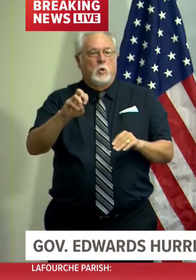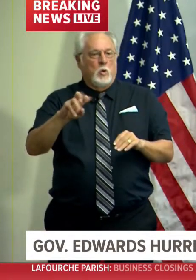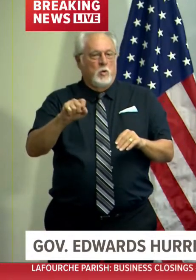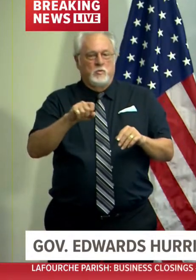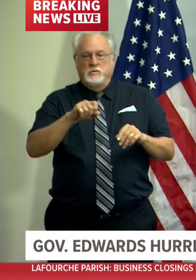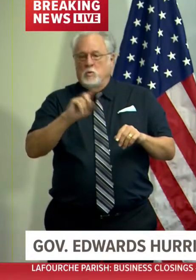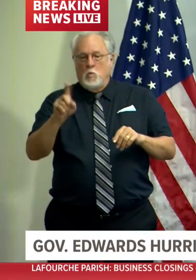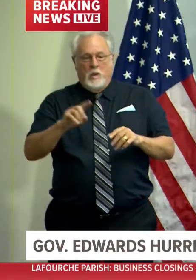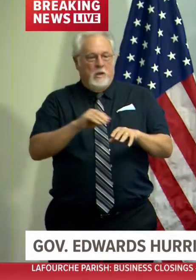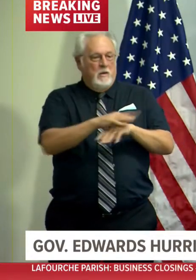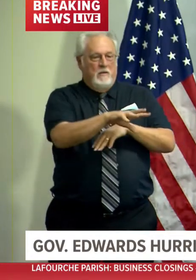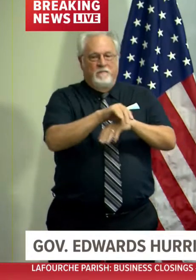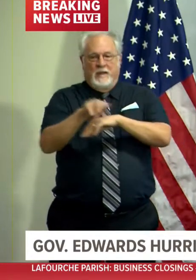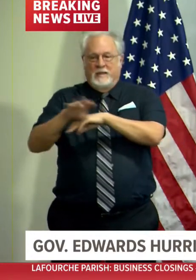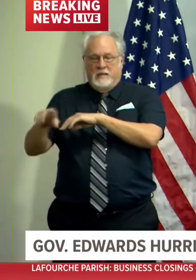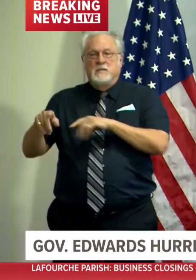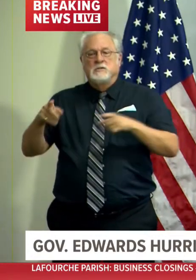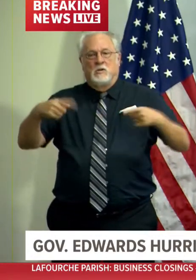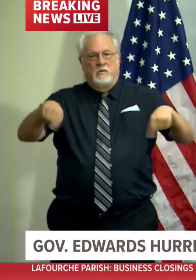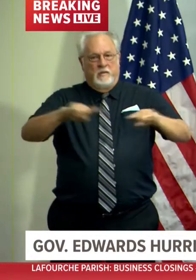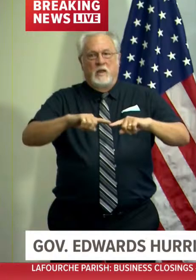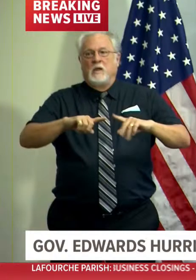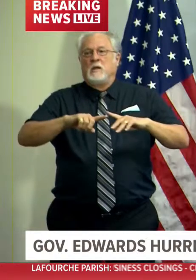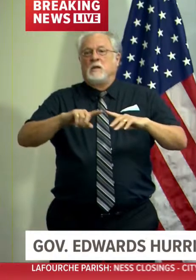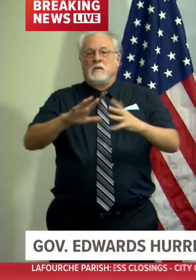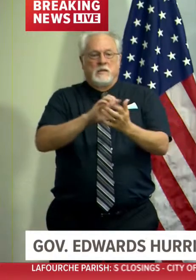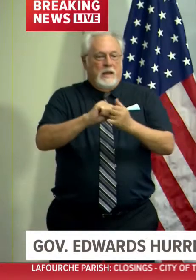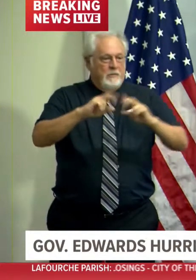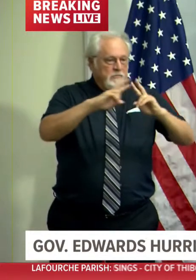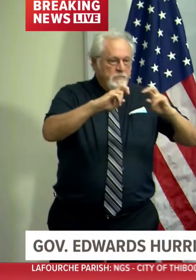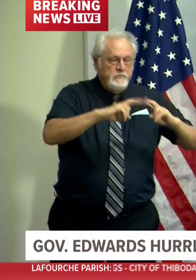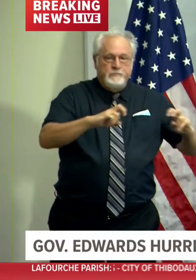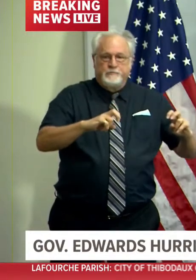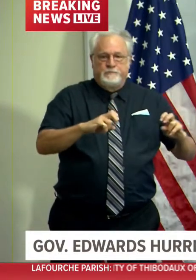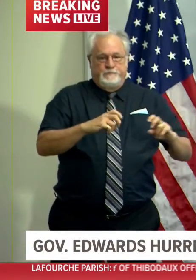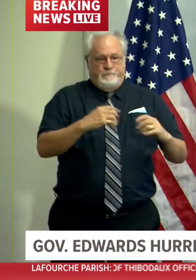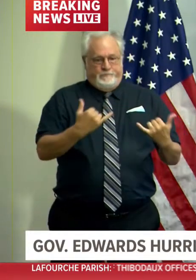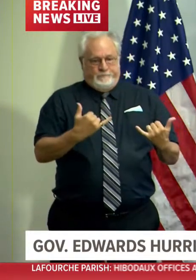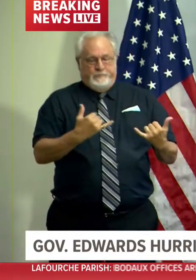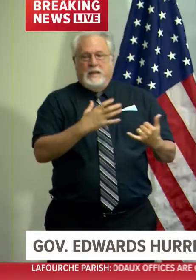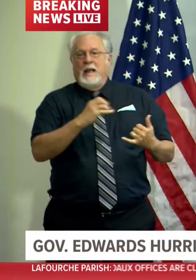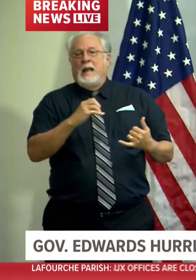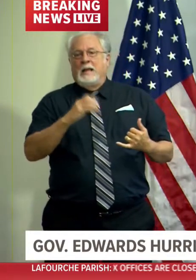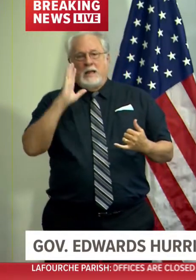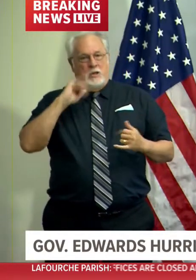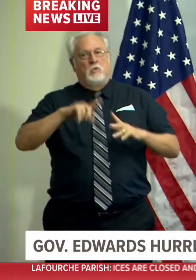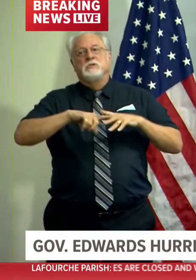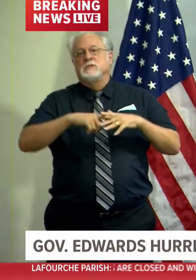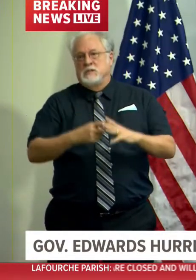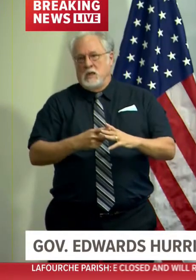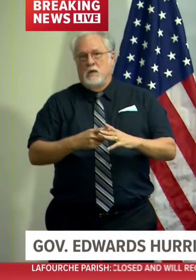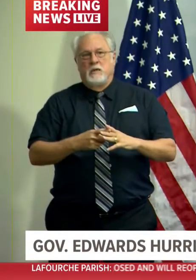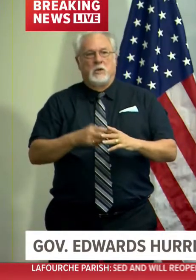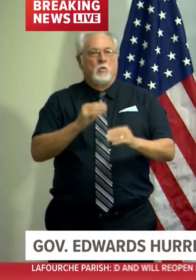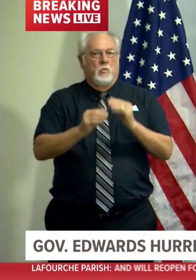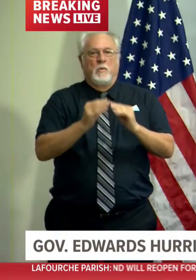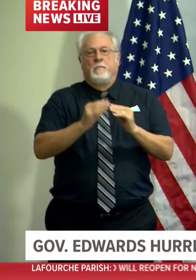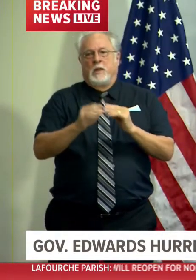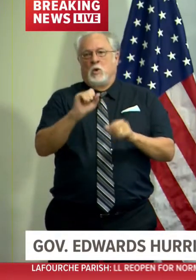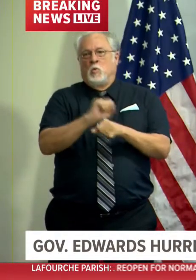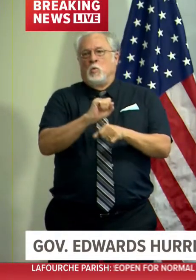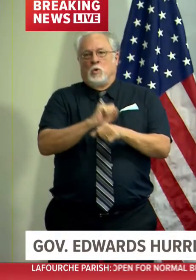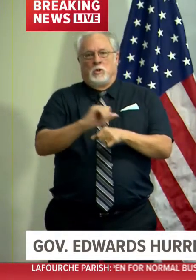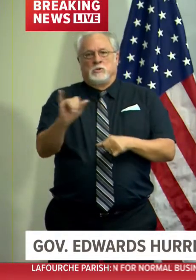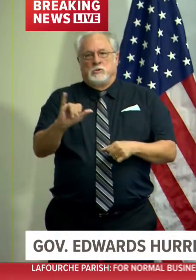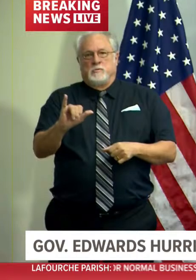the affected area. And so they've been engaged in damage assessment today. And I know that they've started repair work